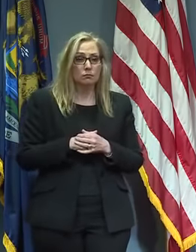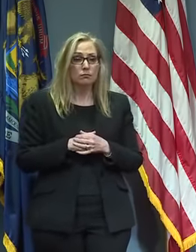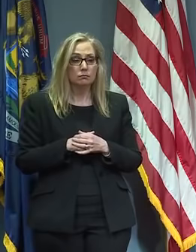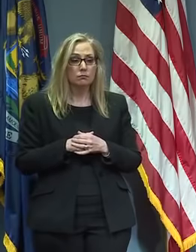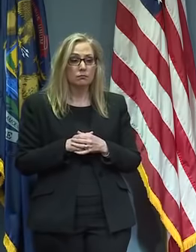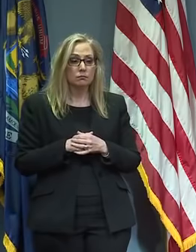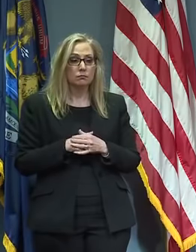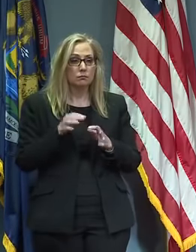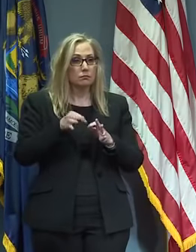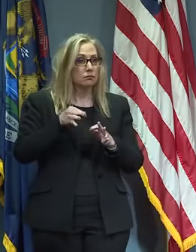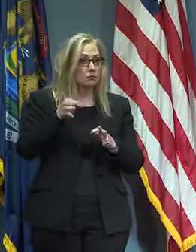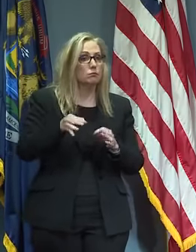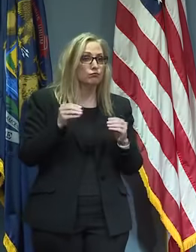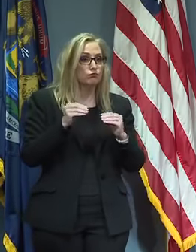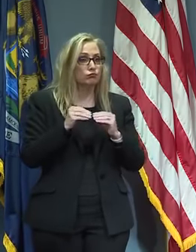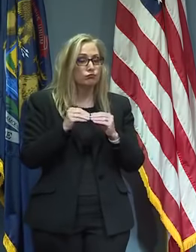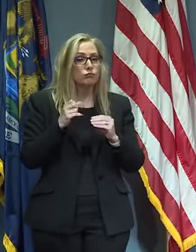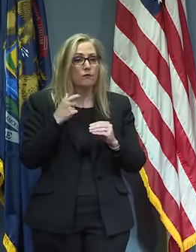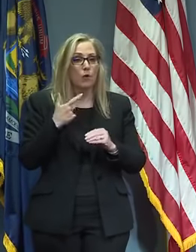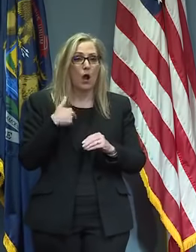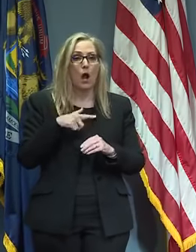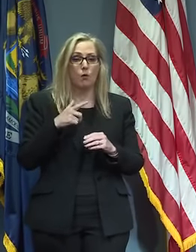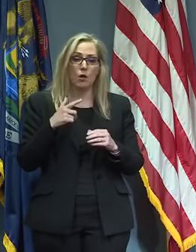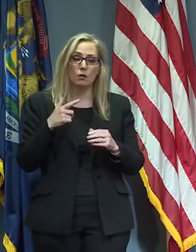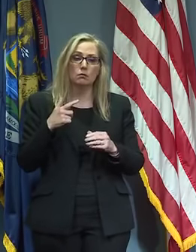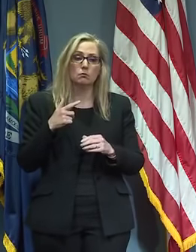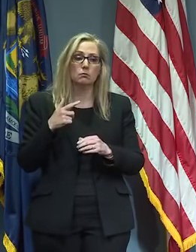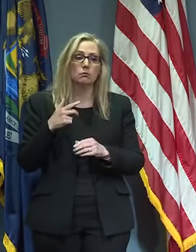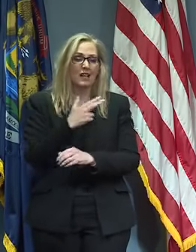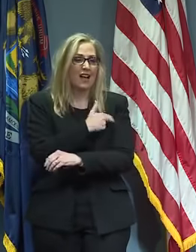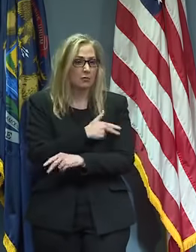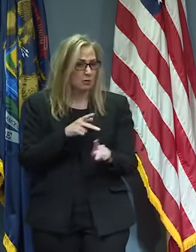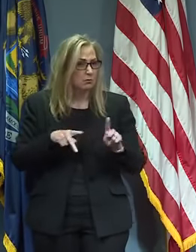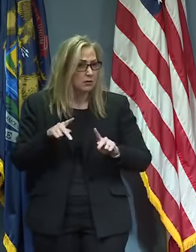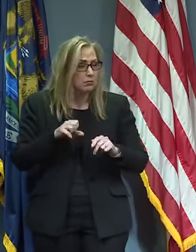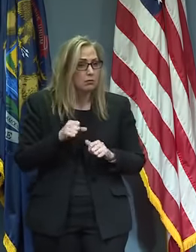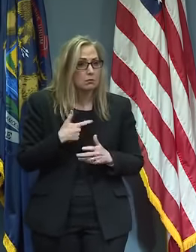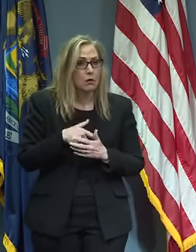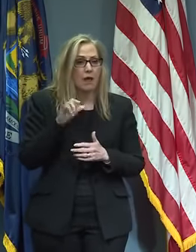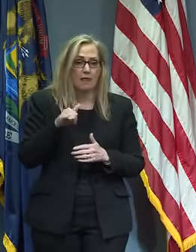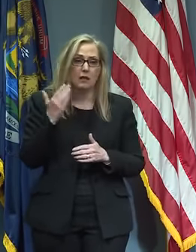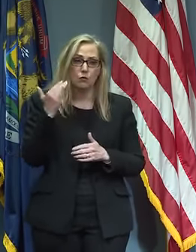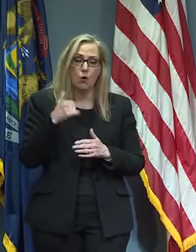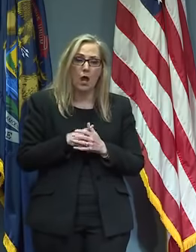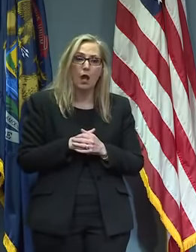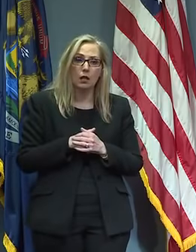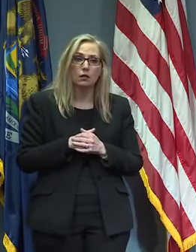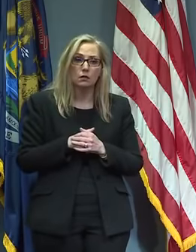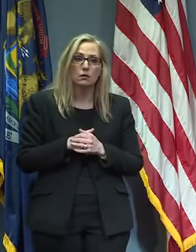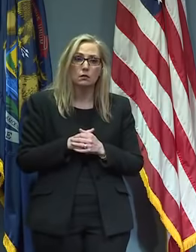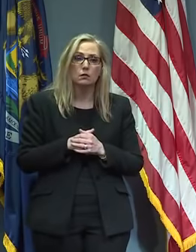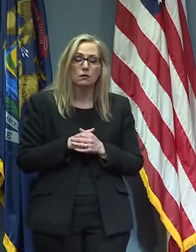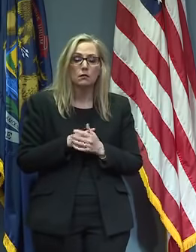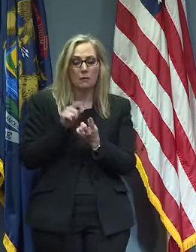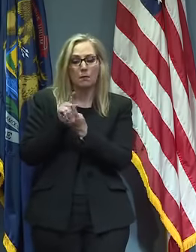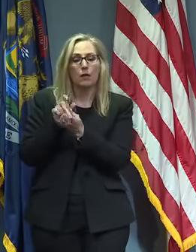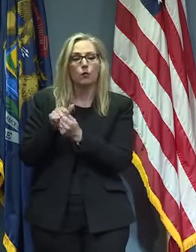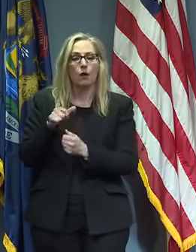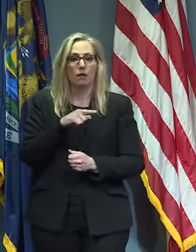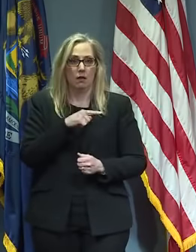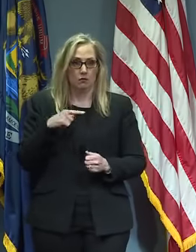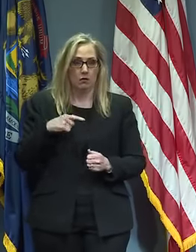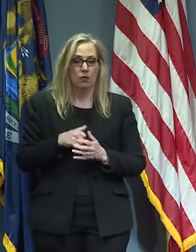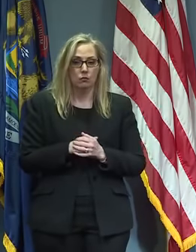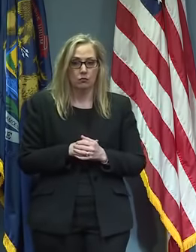posture and extend these kinds of protections to our healthcare workers for at least another 28 days, and that's precisely why I've asked that of the legislature. And I would anticipate that we've